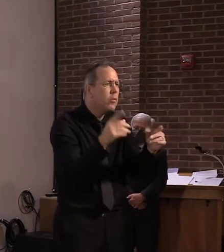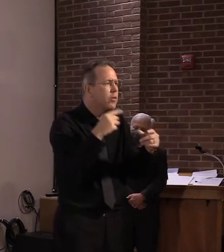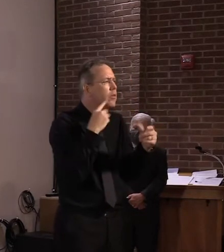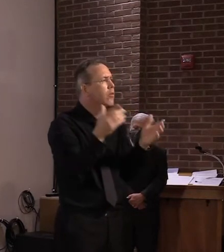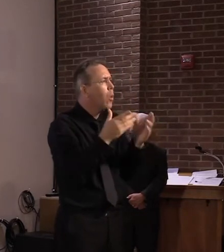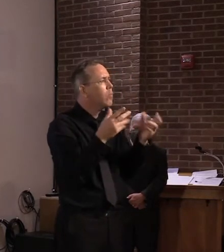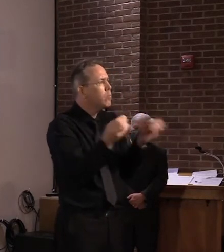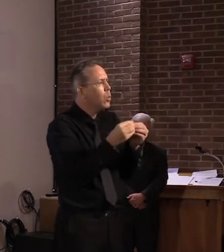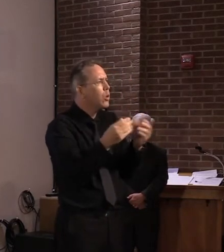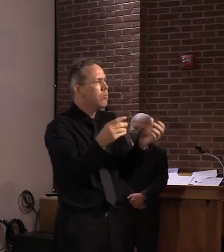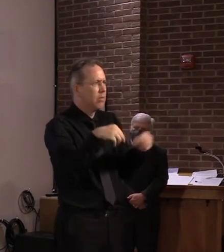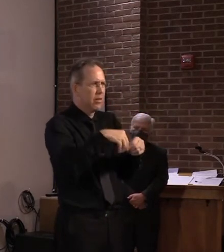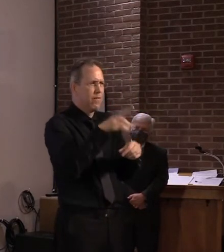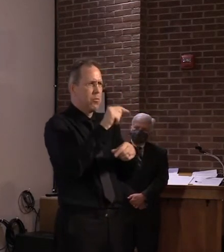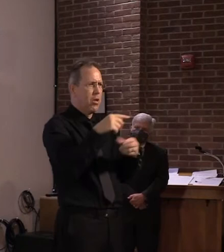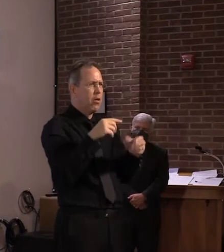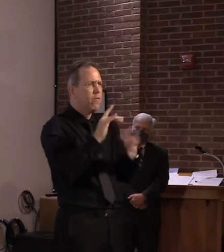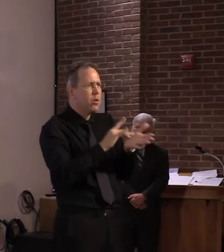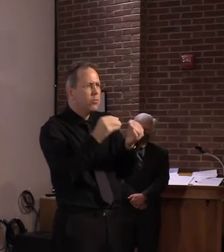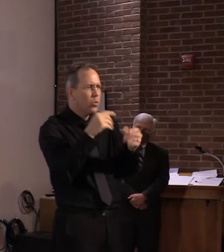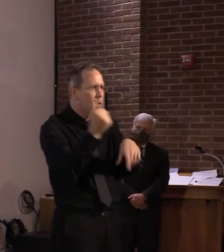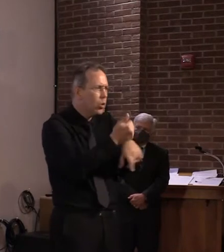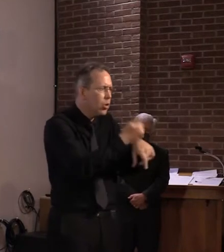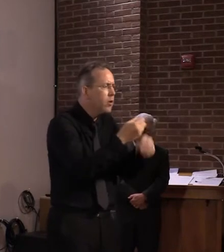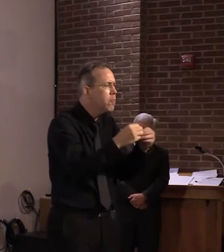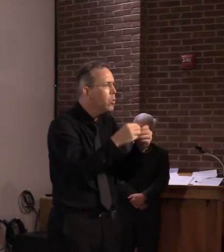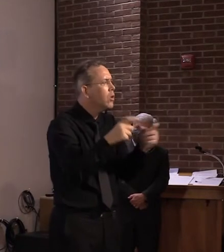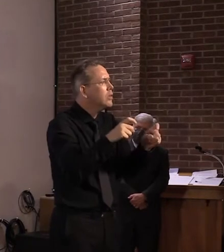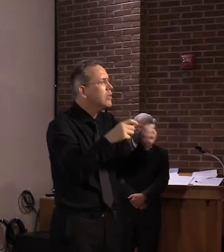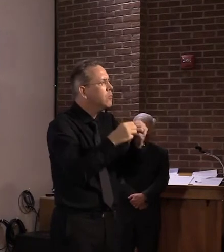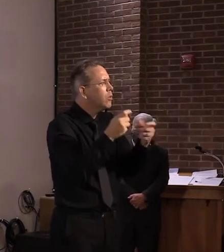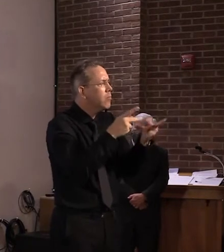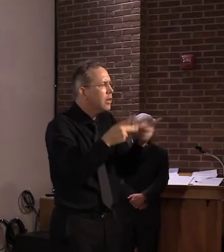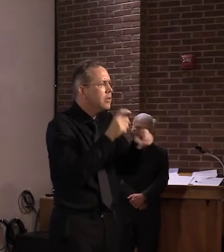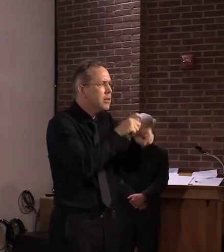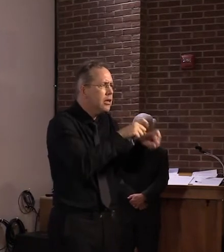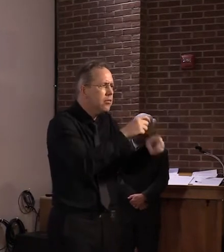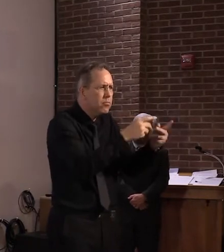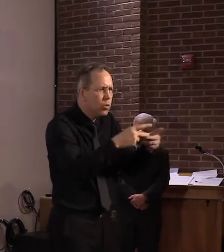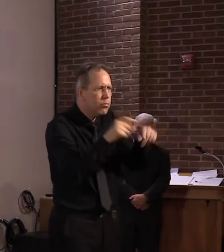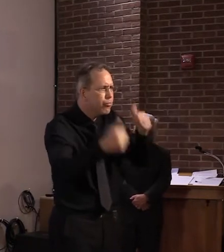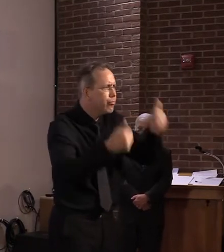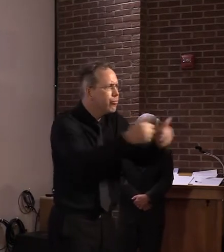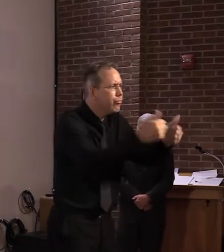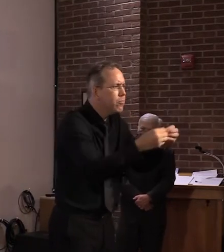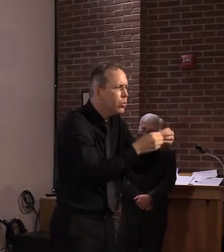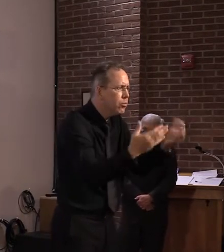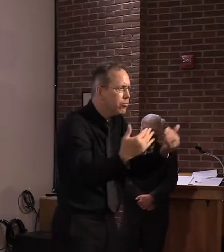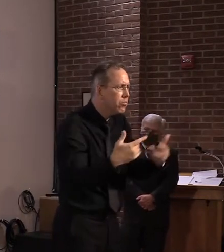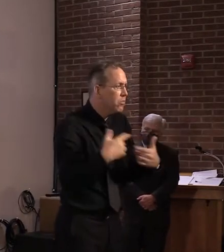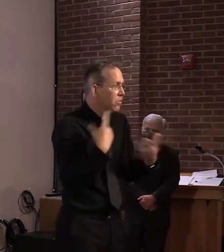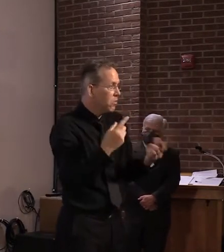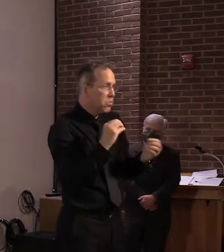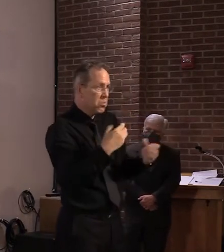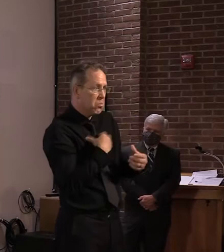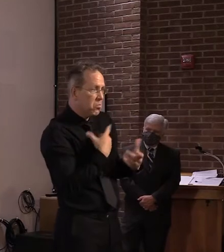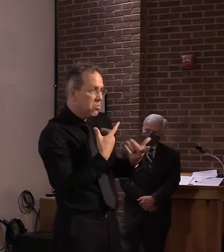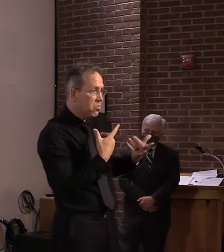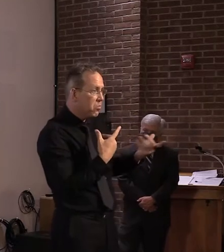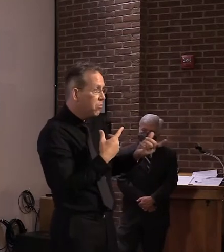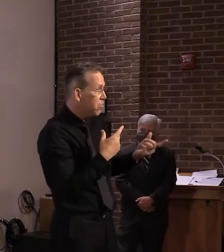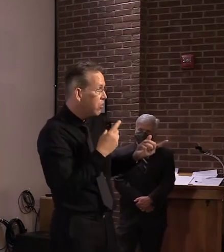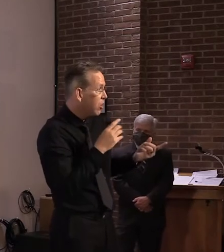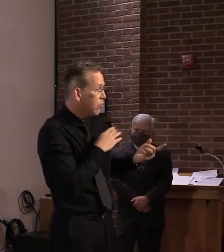us over the long term. I'm not aware, unless Secretary Smith is, of a particular pharmacy that's